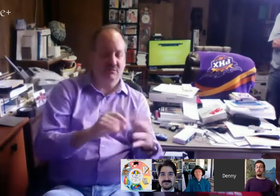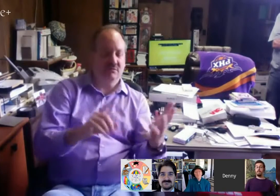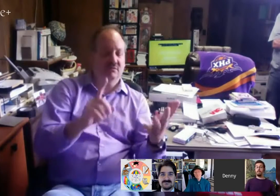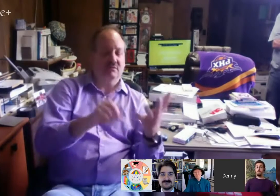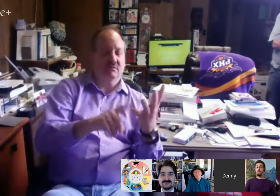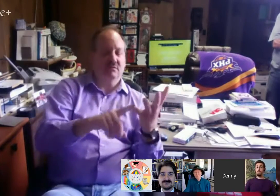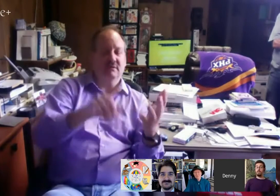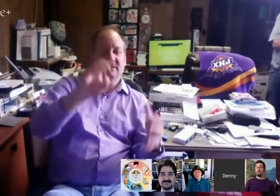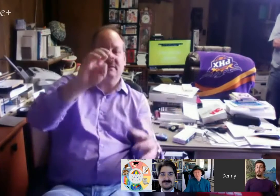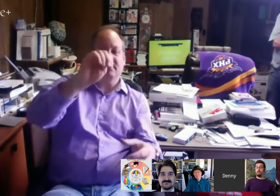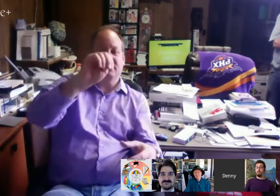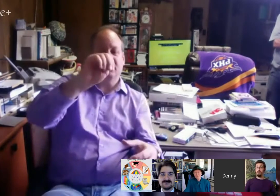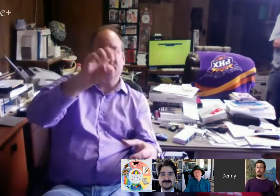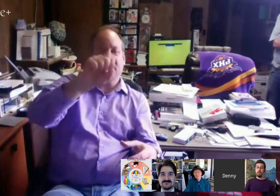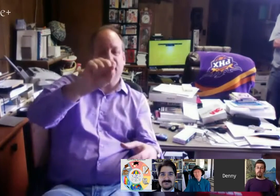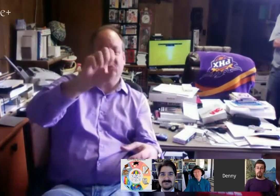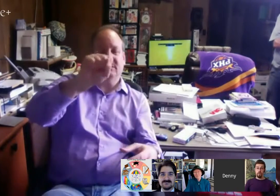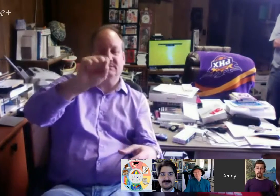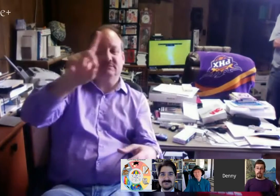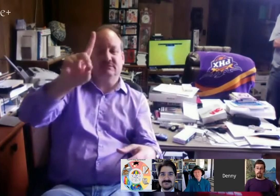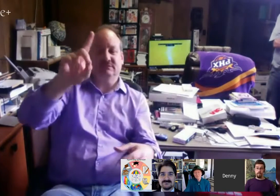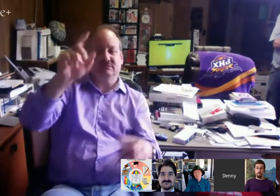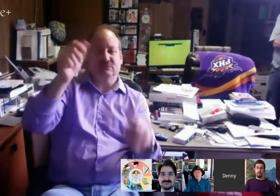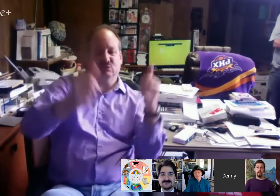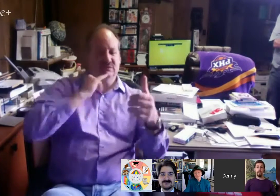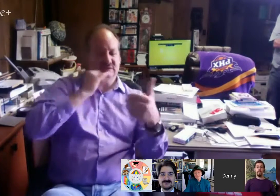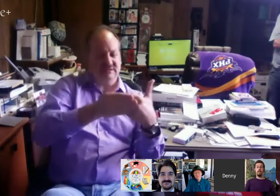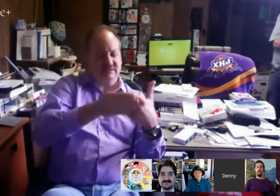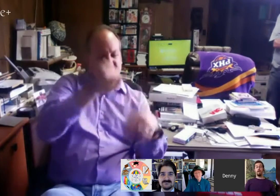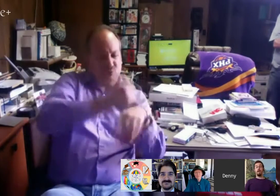And then there's the Maryland School for the Deaf.